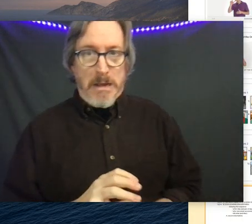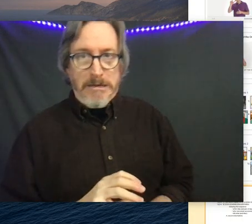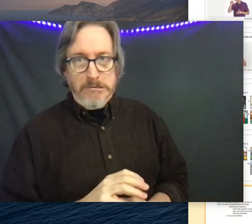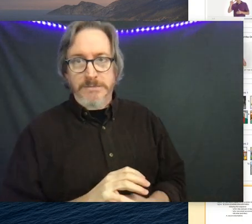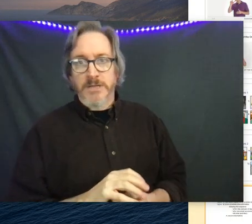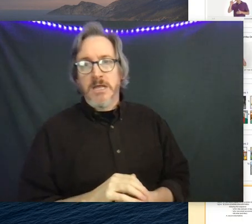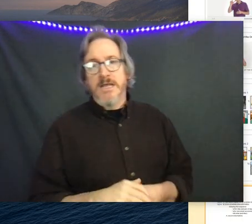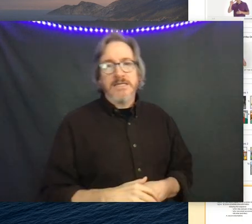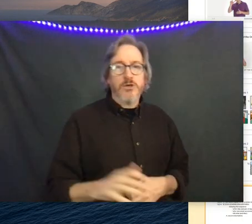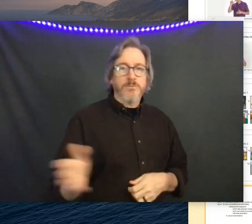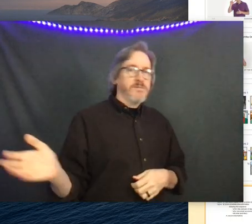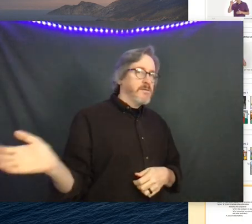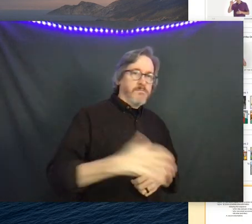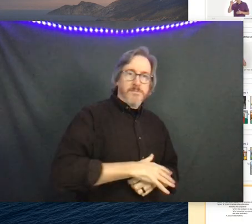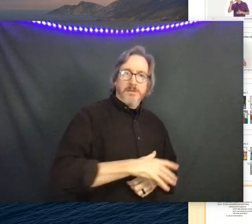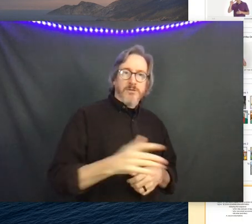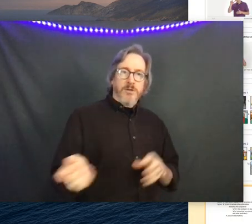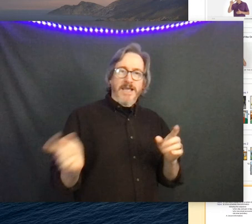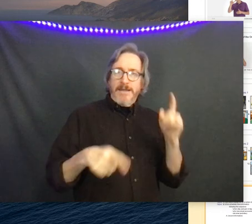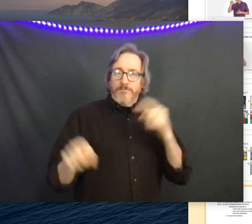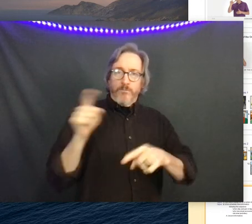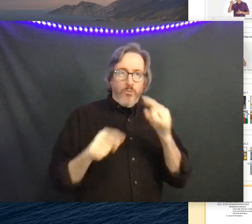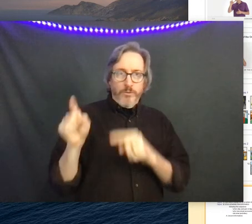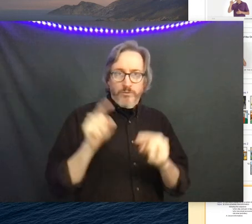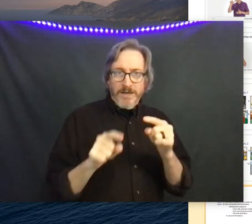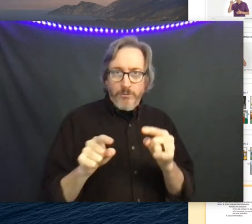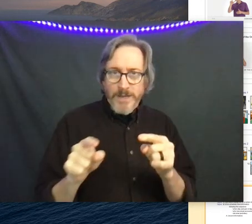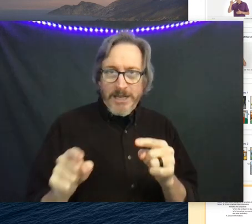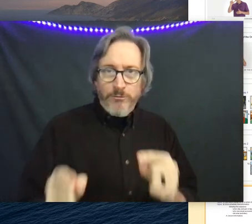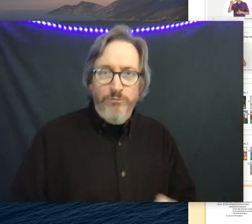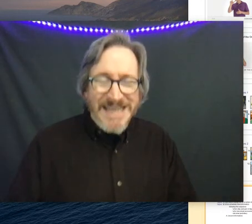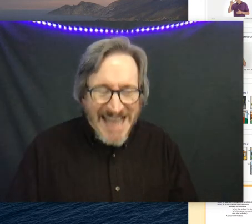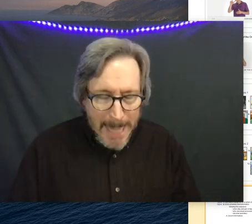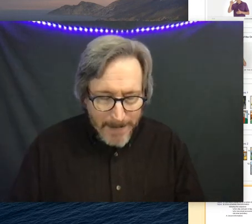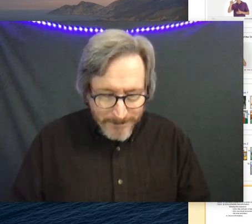and the spiders. So, again, we